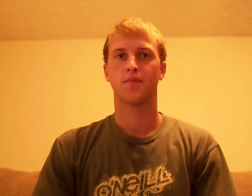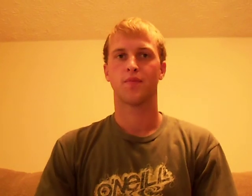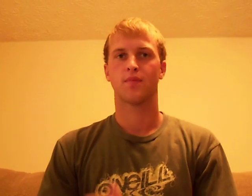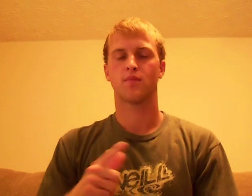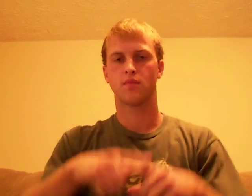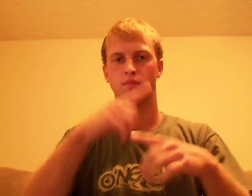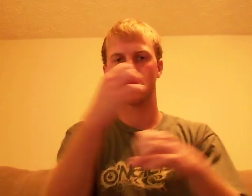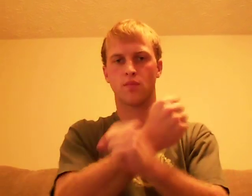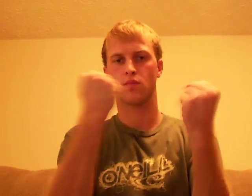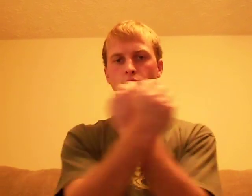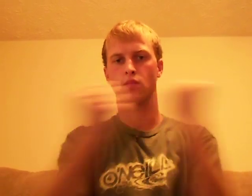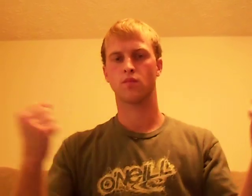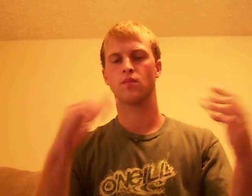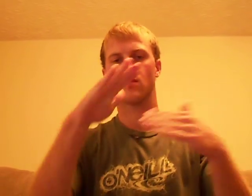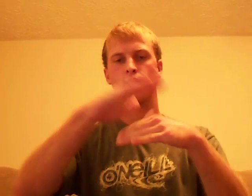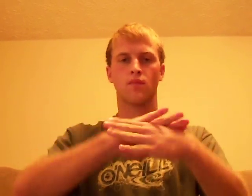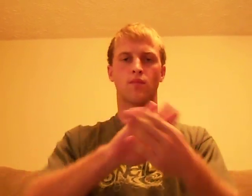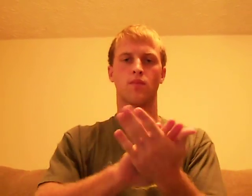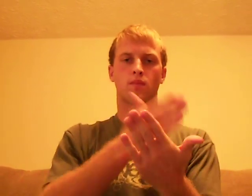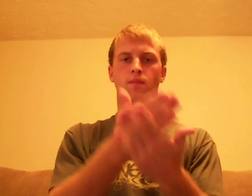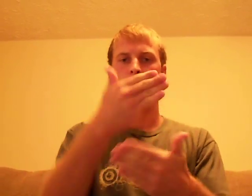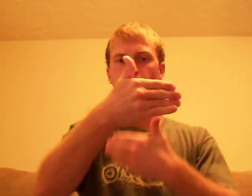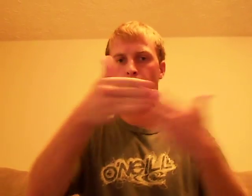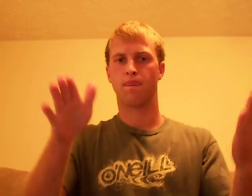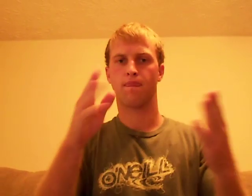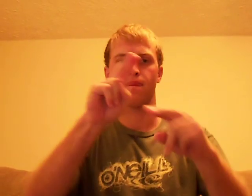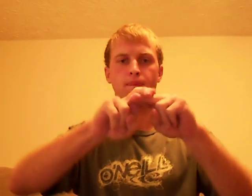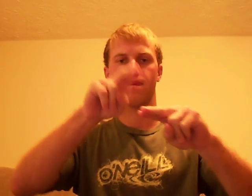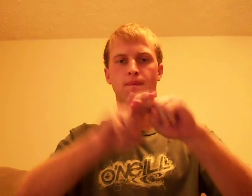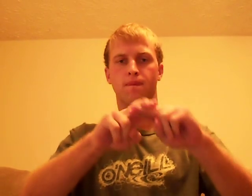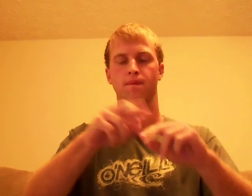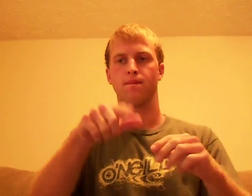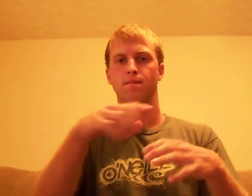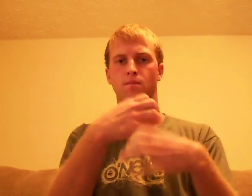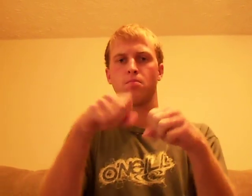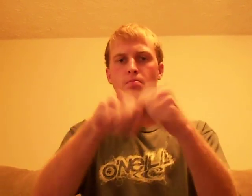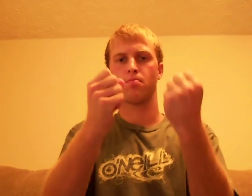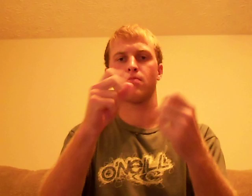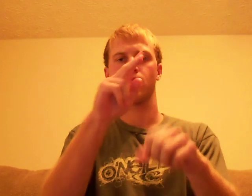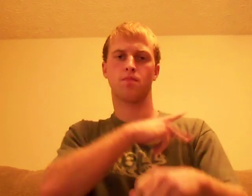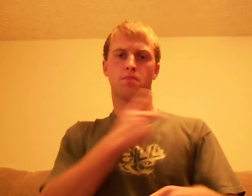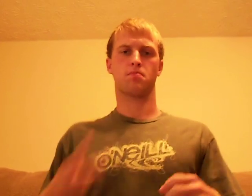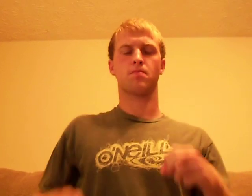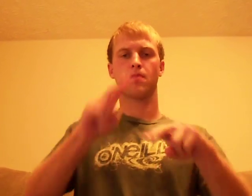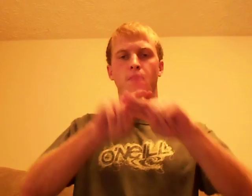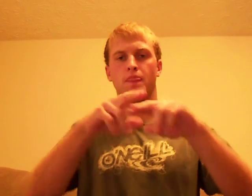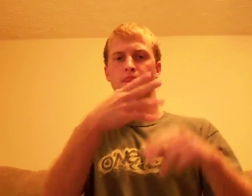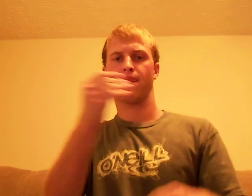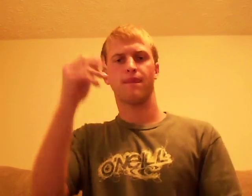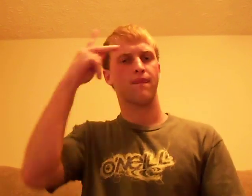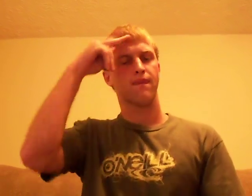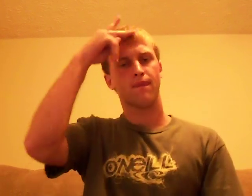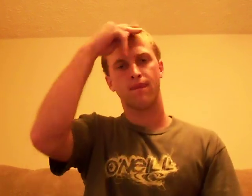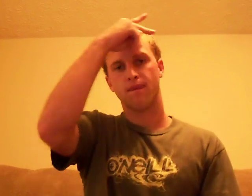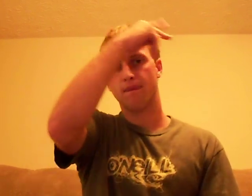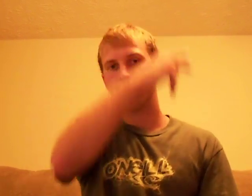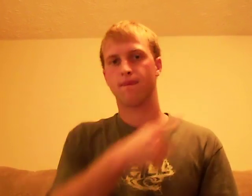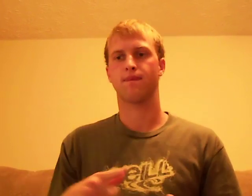you. She tied you to a kitchen chair. She broke your throat and she cut your hair. And from